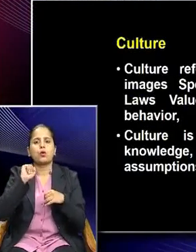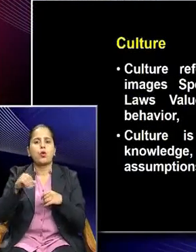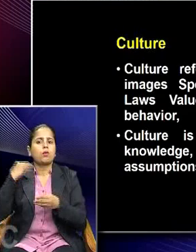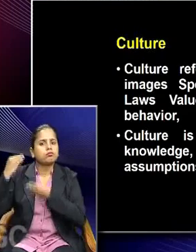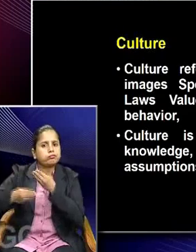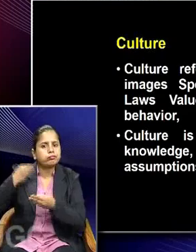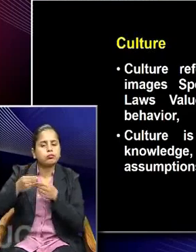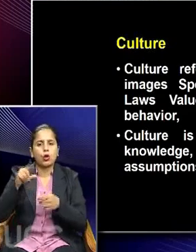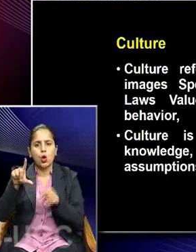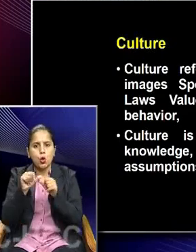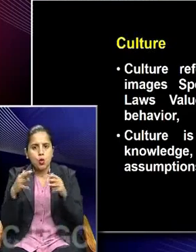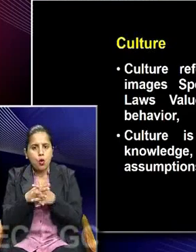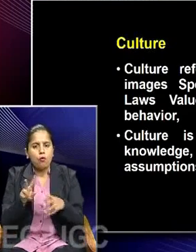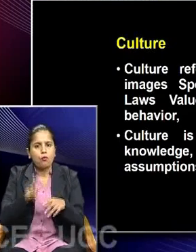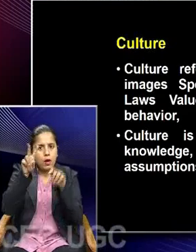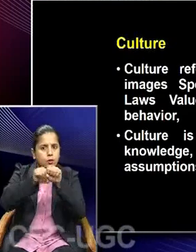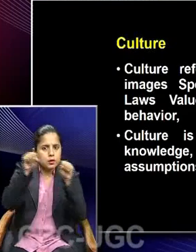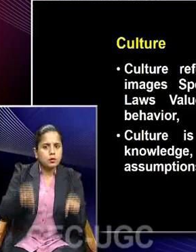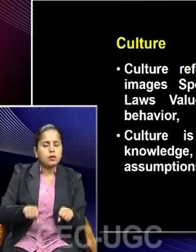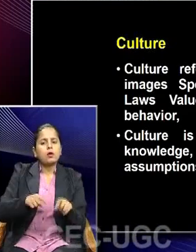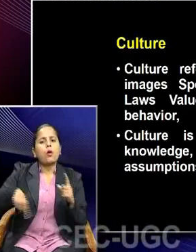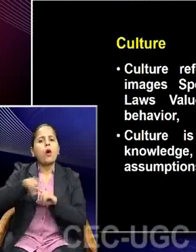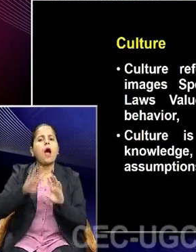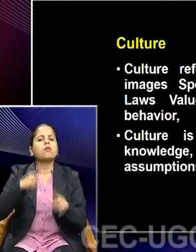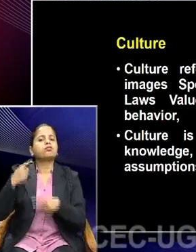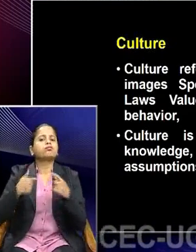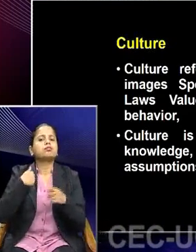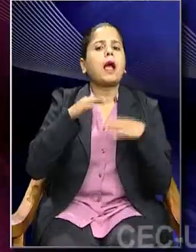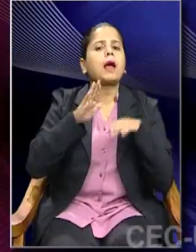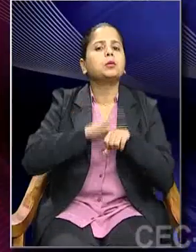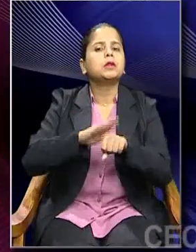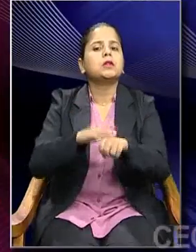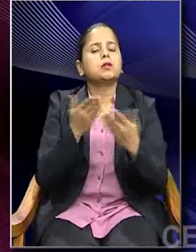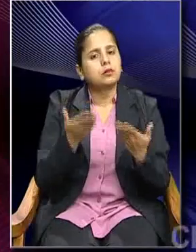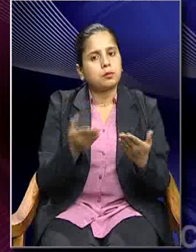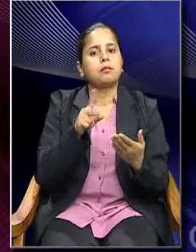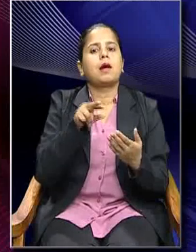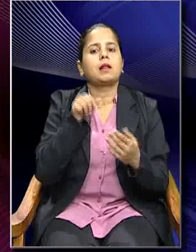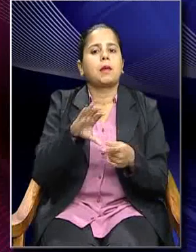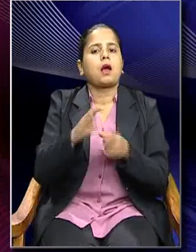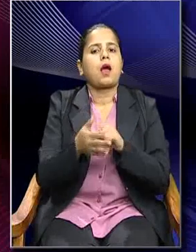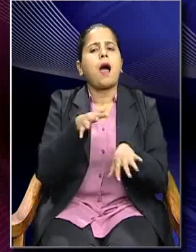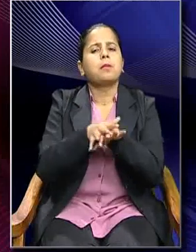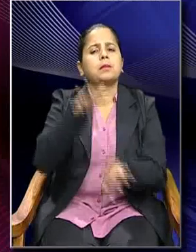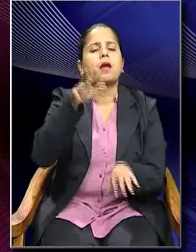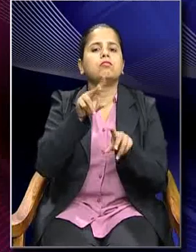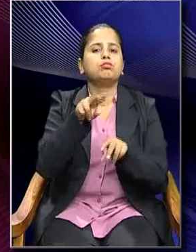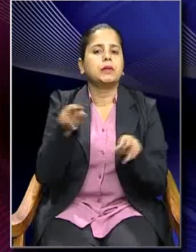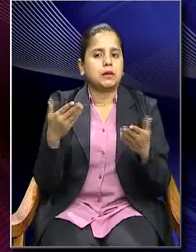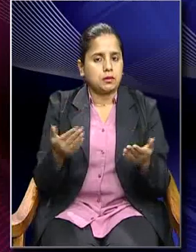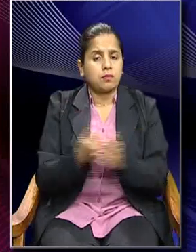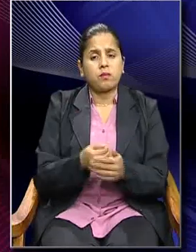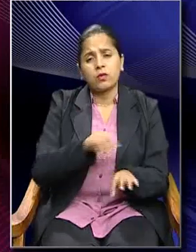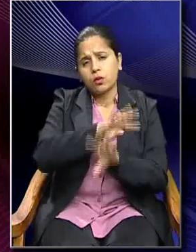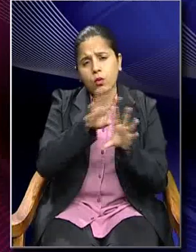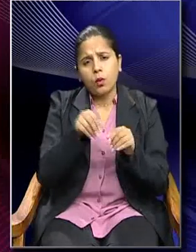law, value system, everyday behavior. So this is a very abstract definition of culture. Everything under